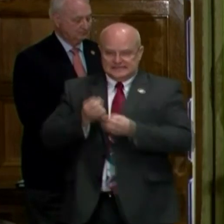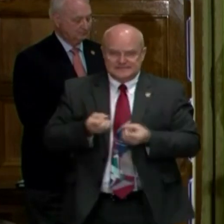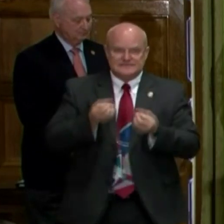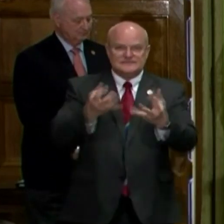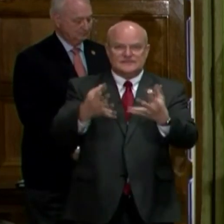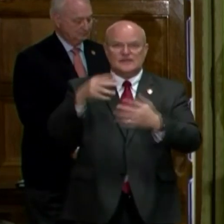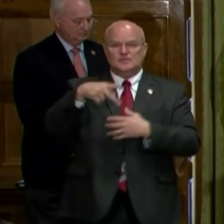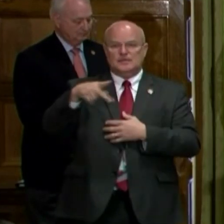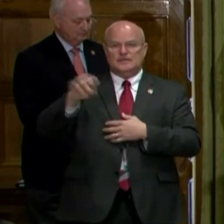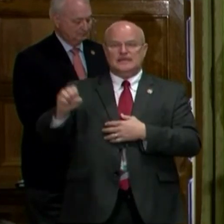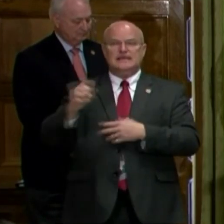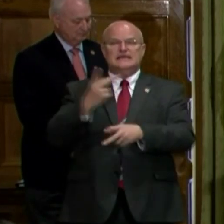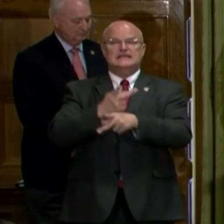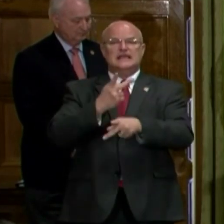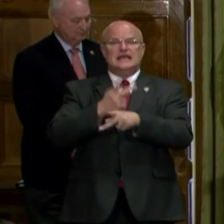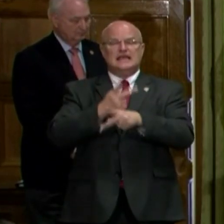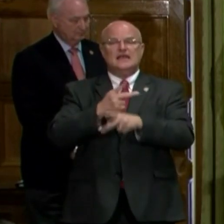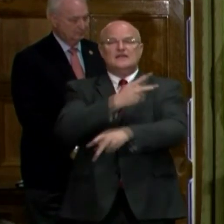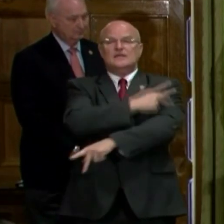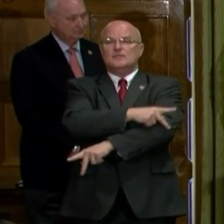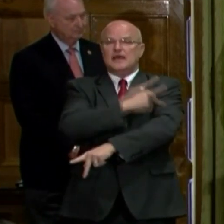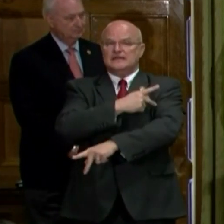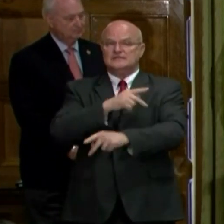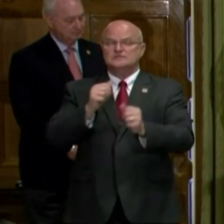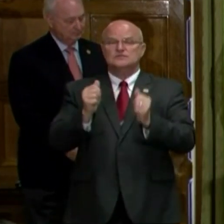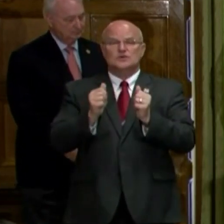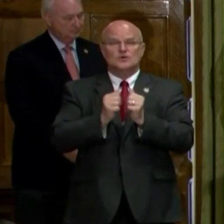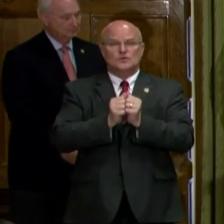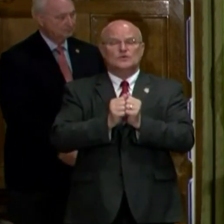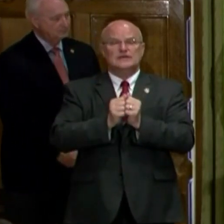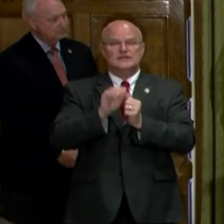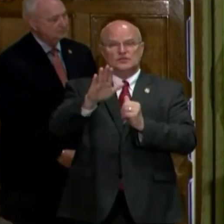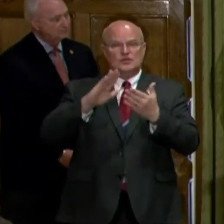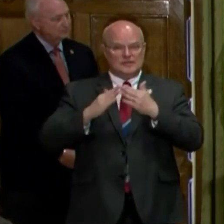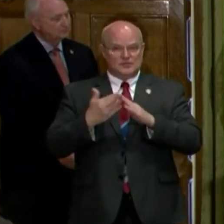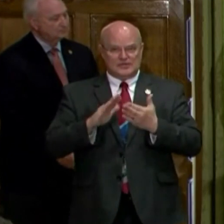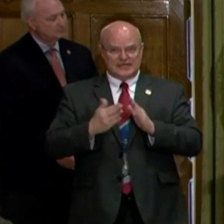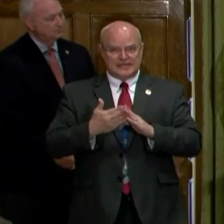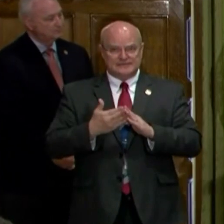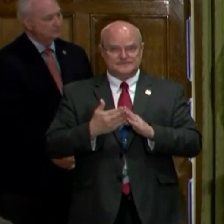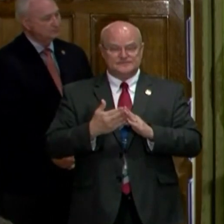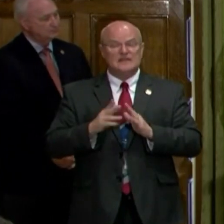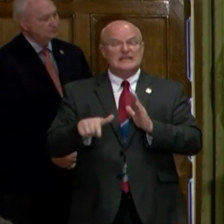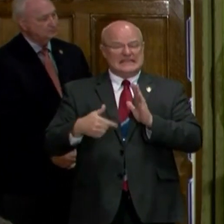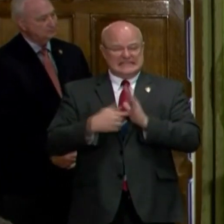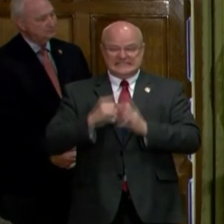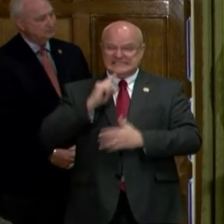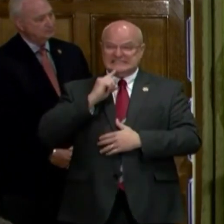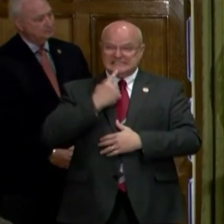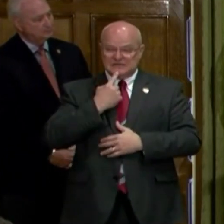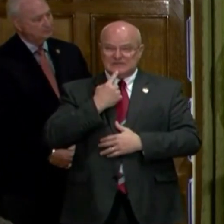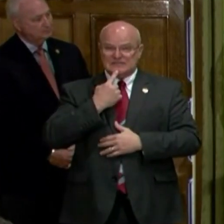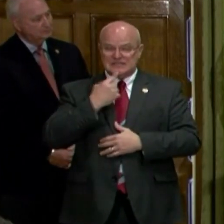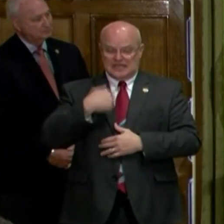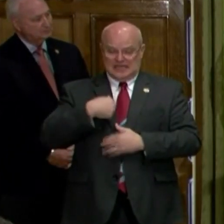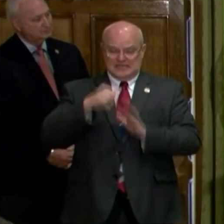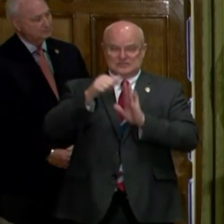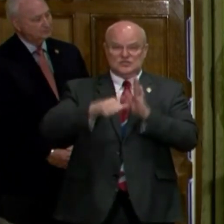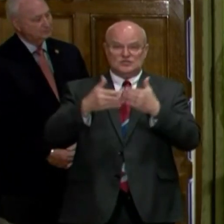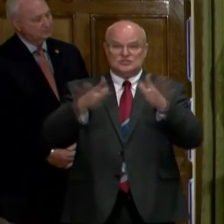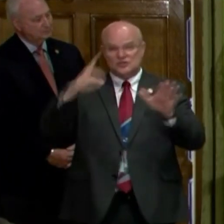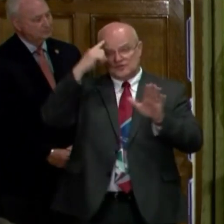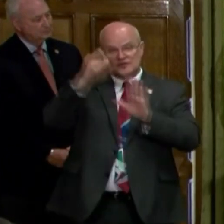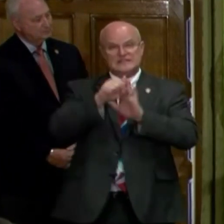take care of patients when they arrive in your community. On a personal level, this is very serious to me because in addition to being the Surgeon General for the